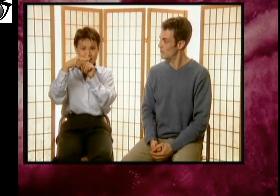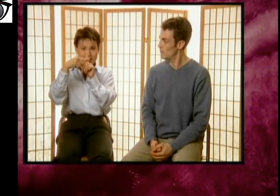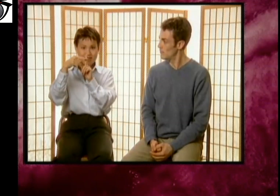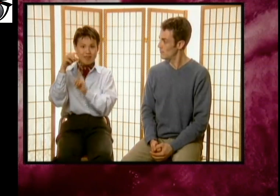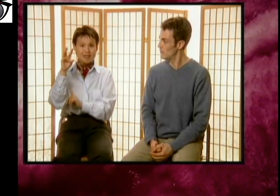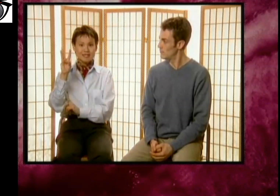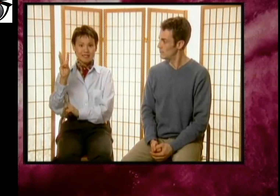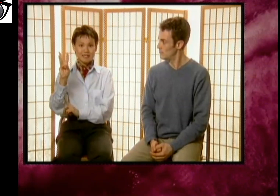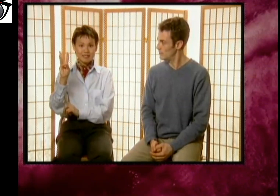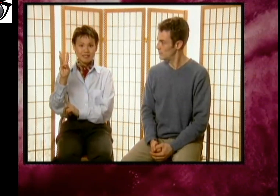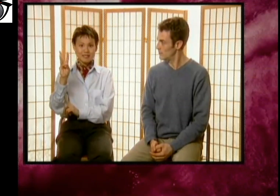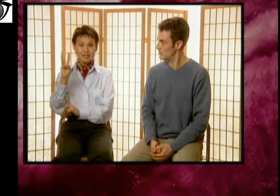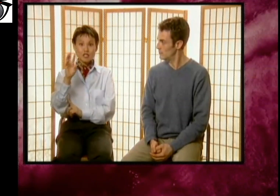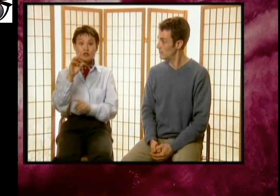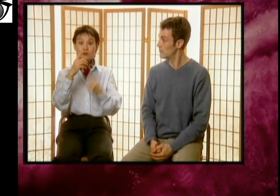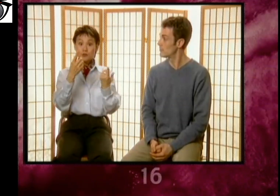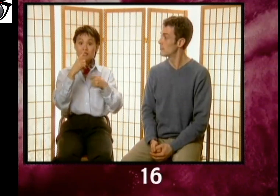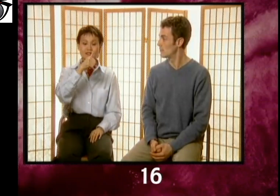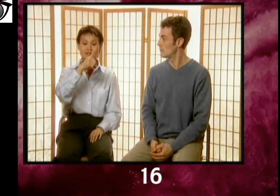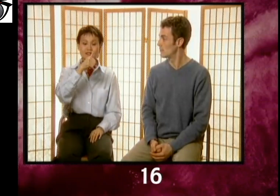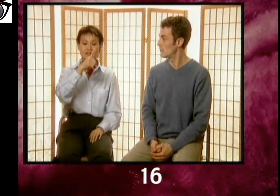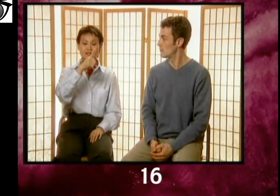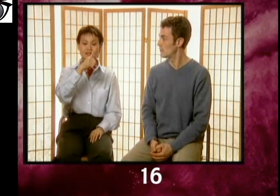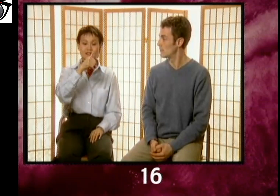10 plus 6.